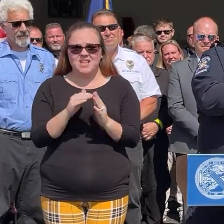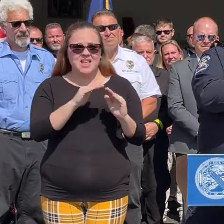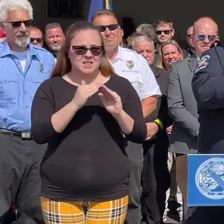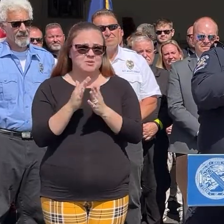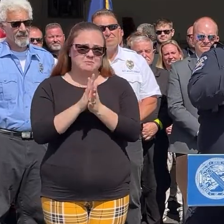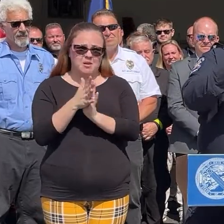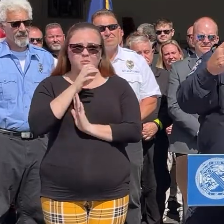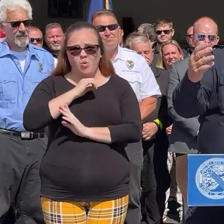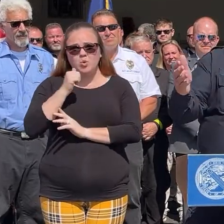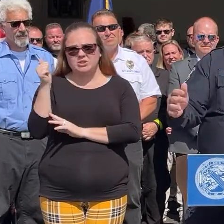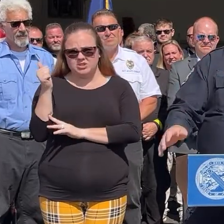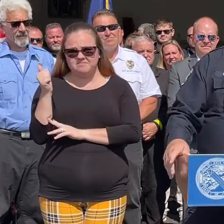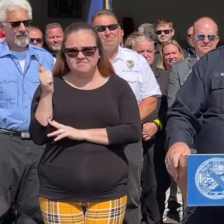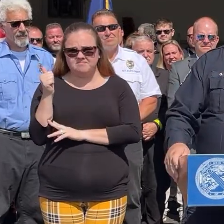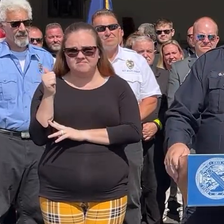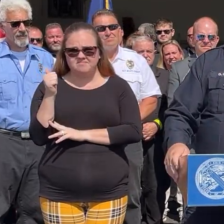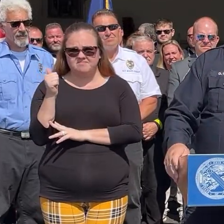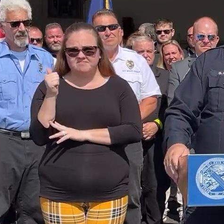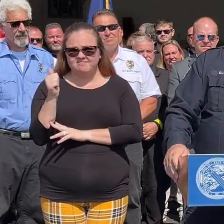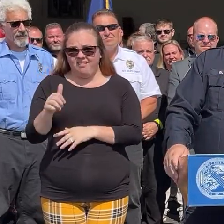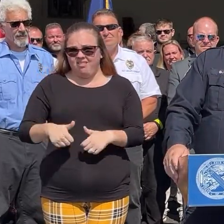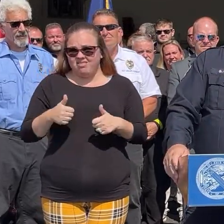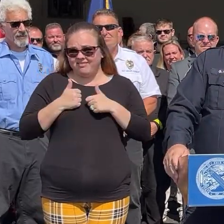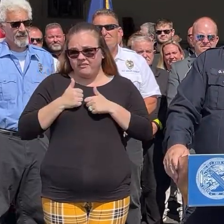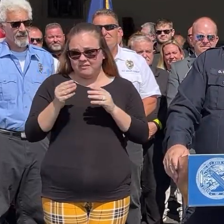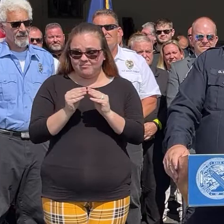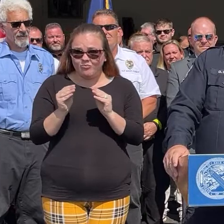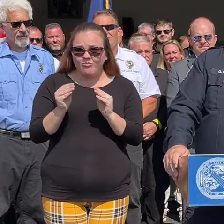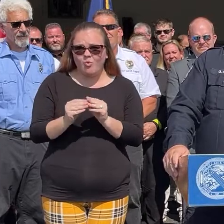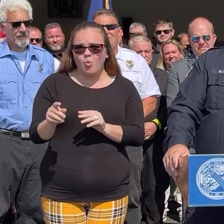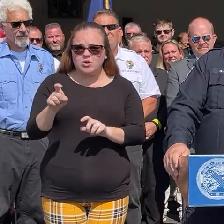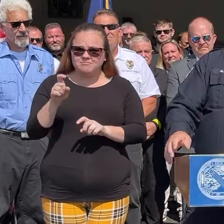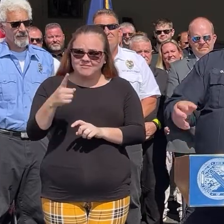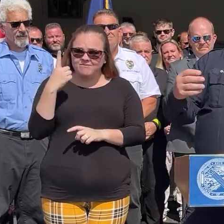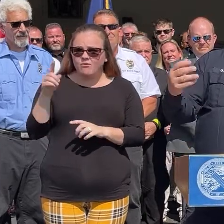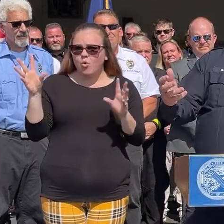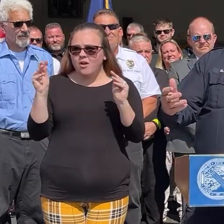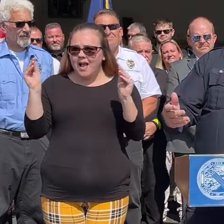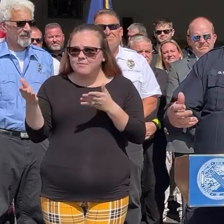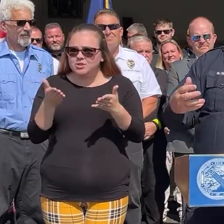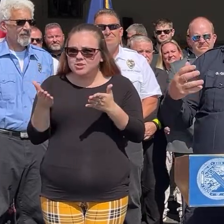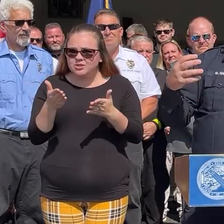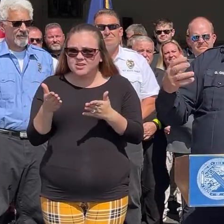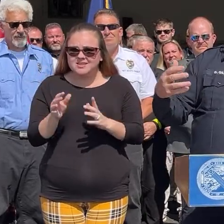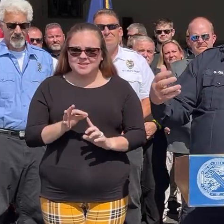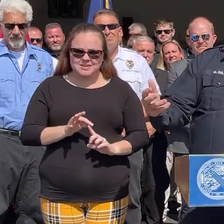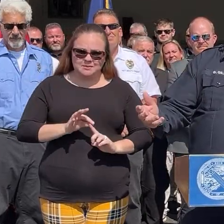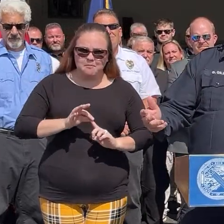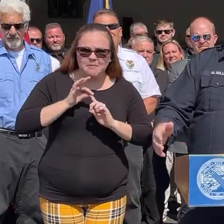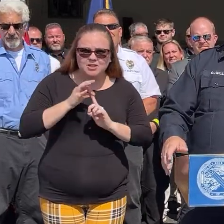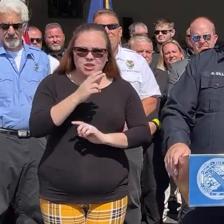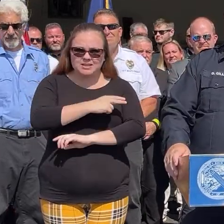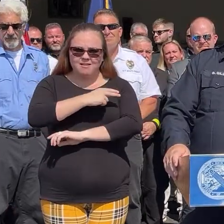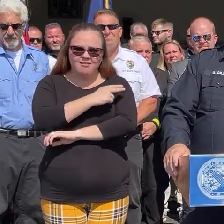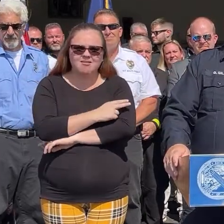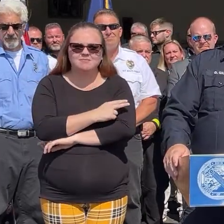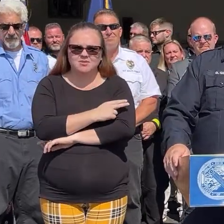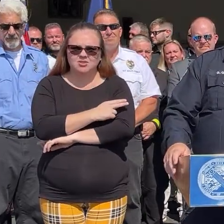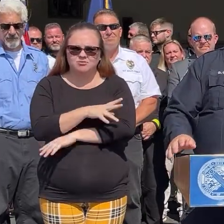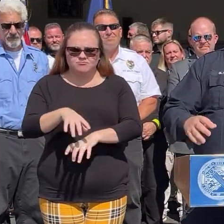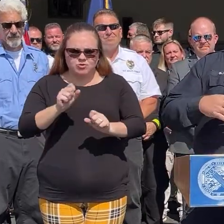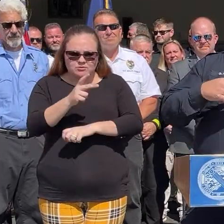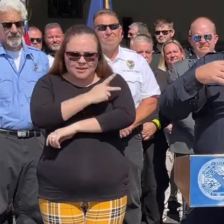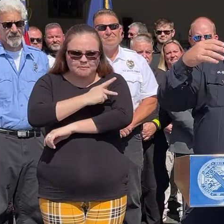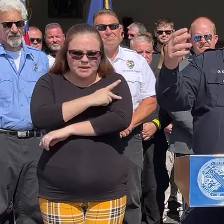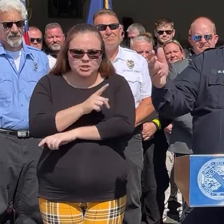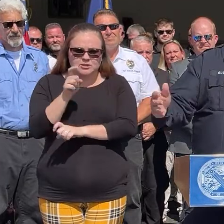older. The community's living longer. There's more need for ambulance services. There's specialized hospitals to take patients